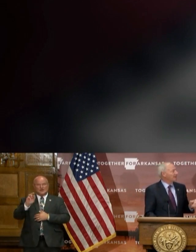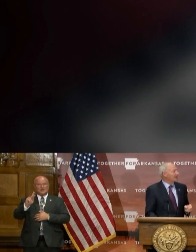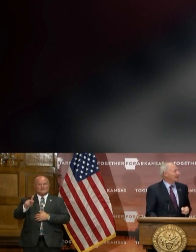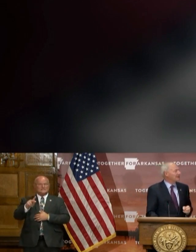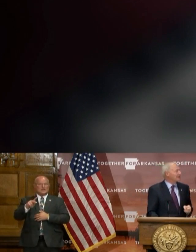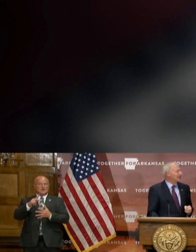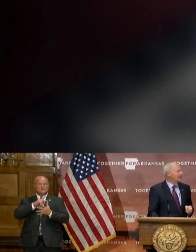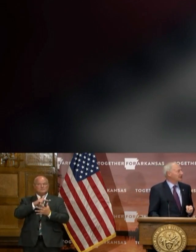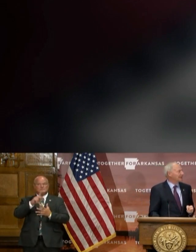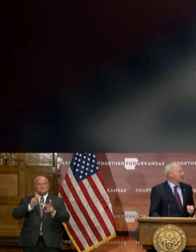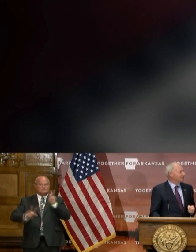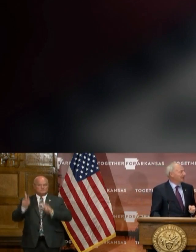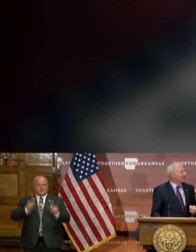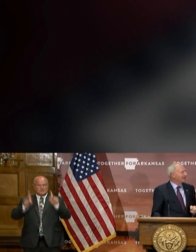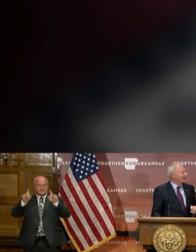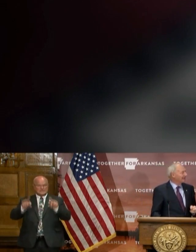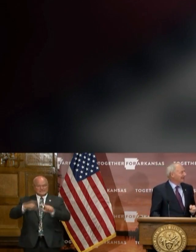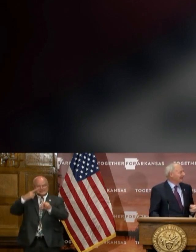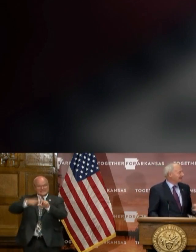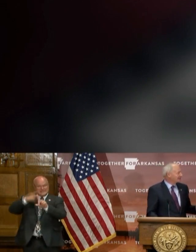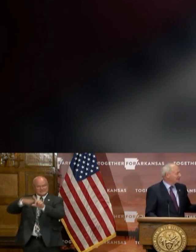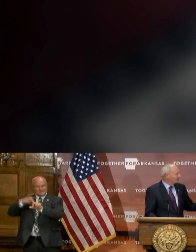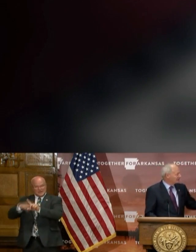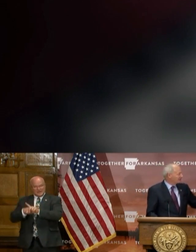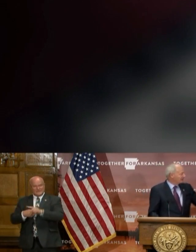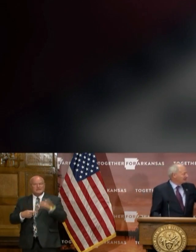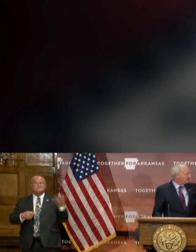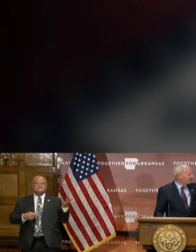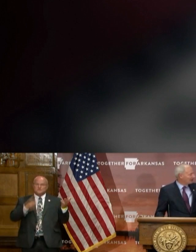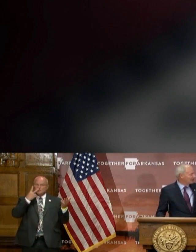Arkansas population tested each month. And so